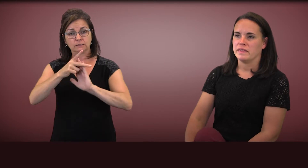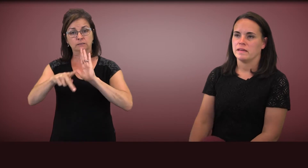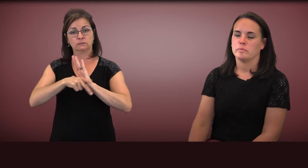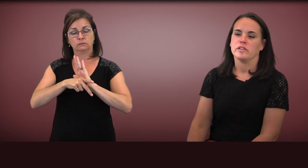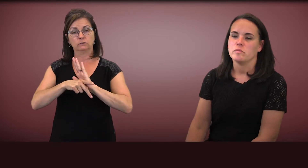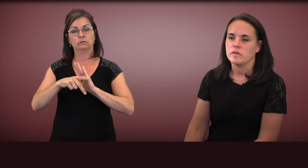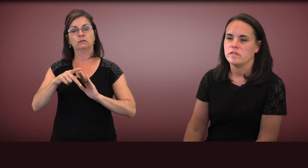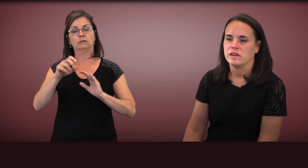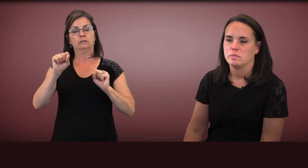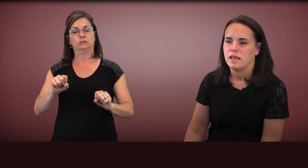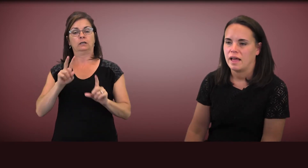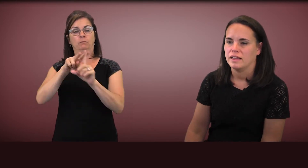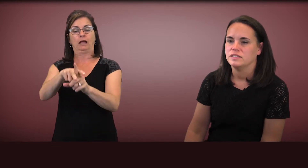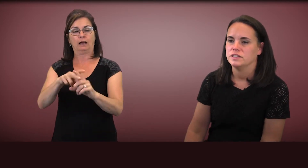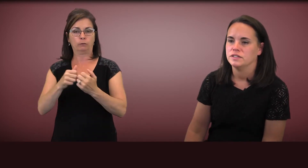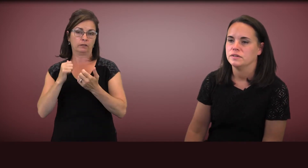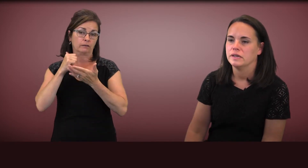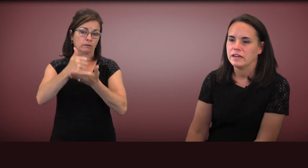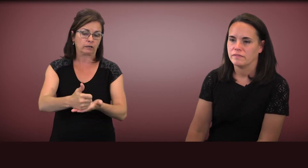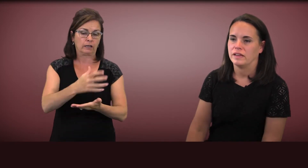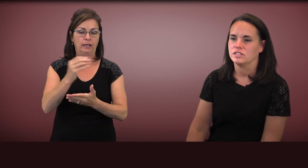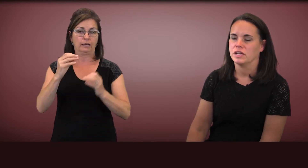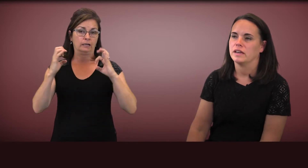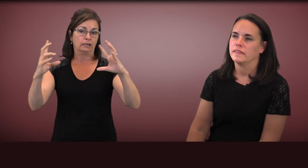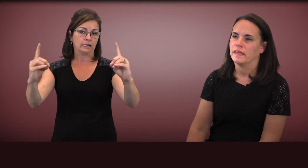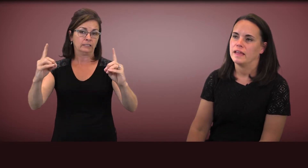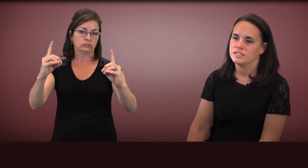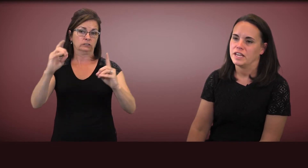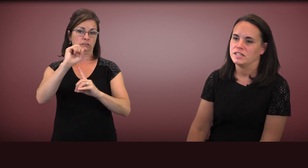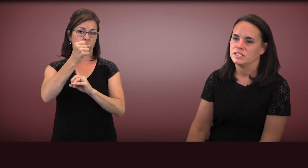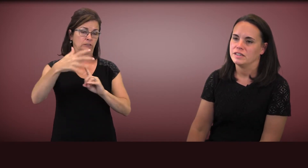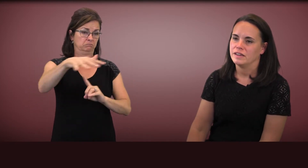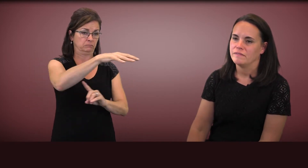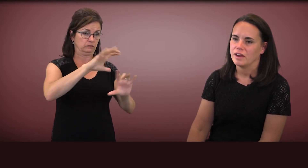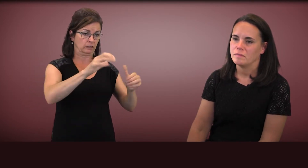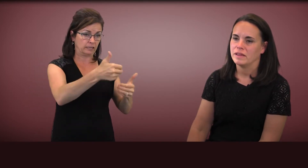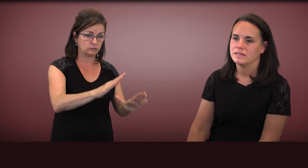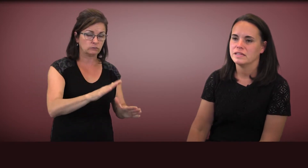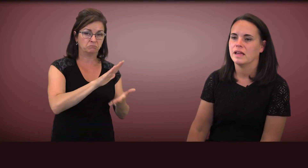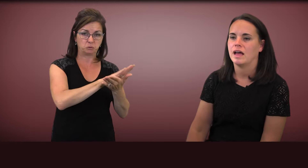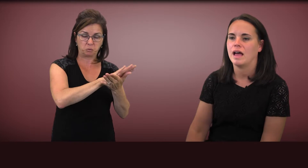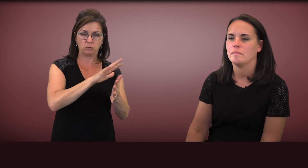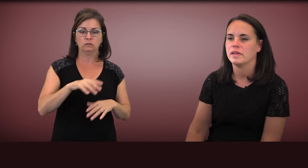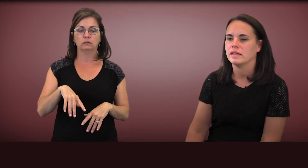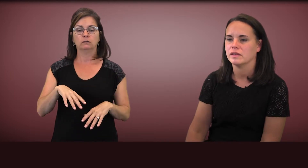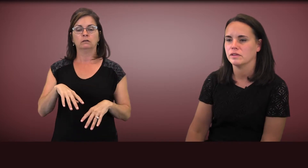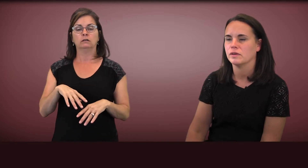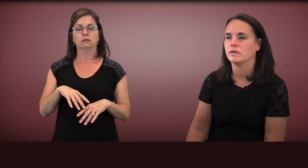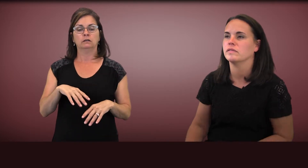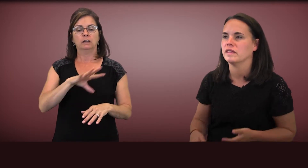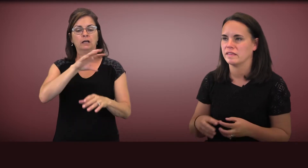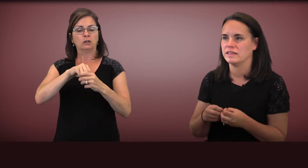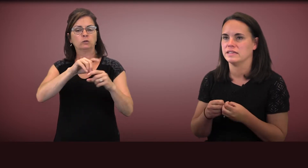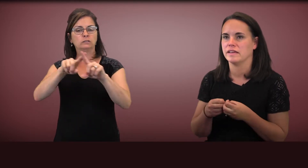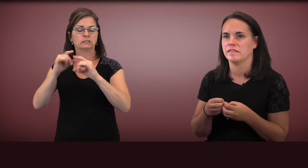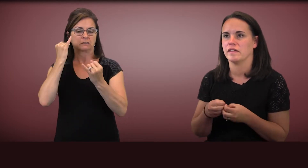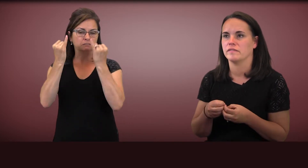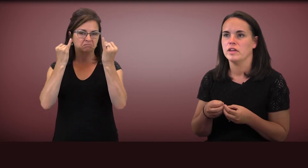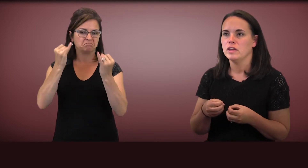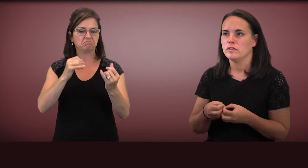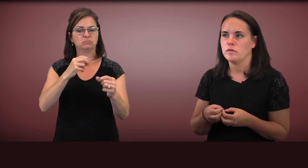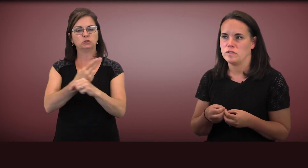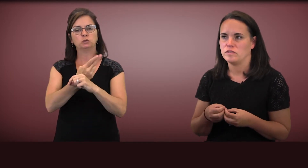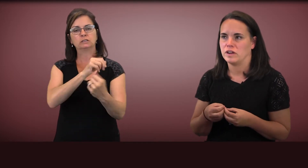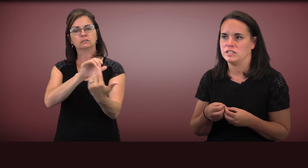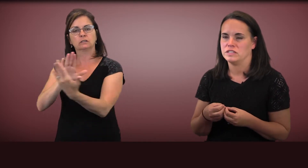Some basic principles that apply to intervention in the education environment include these ideas